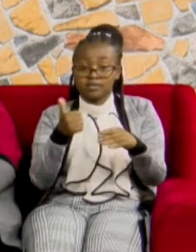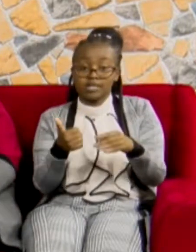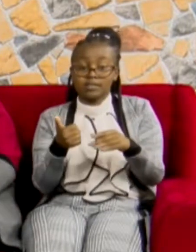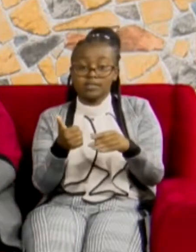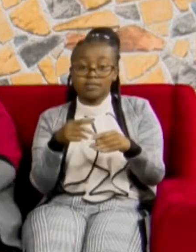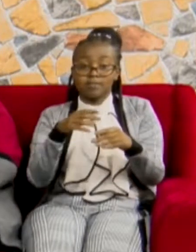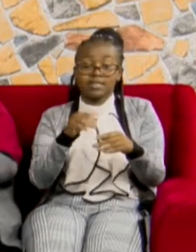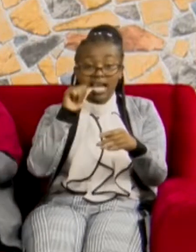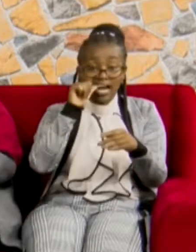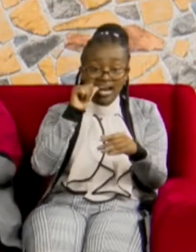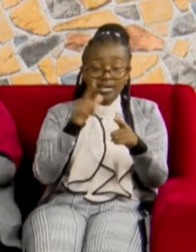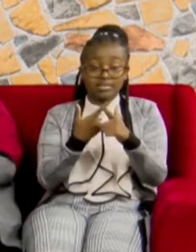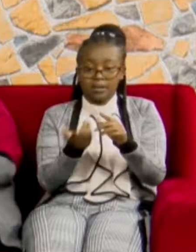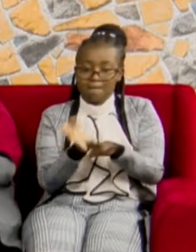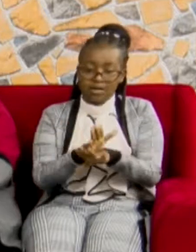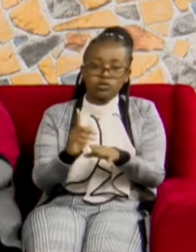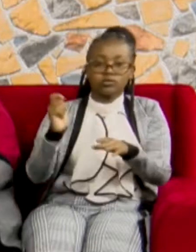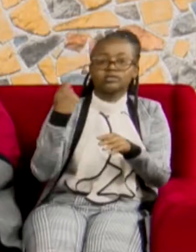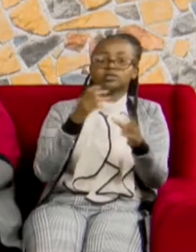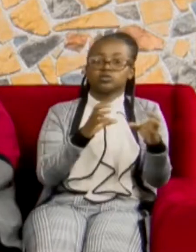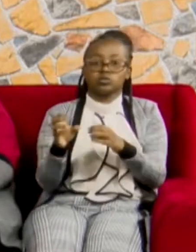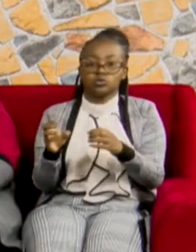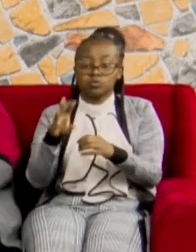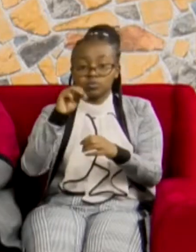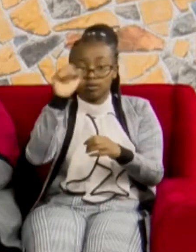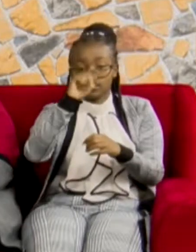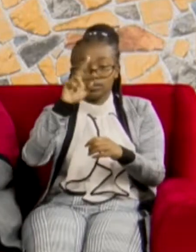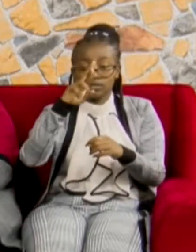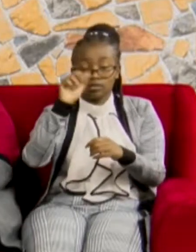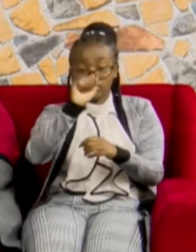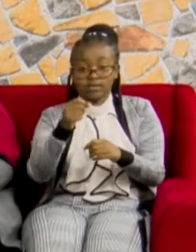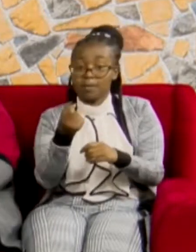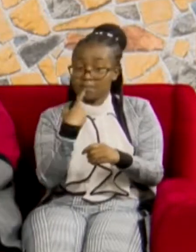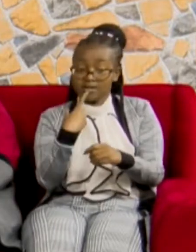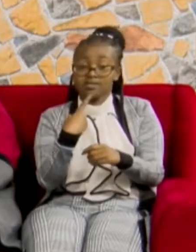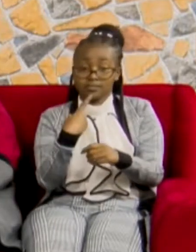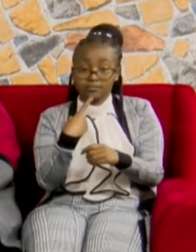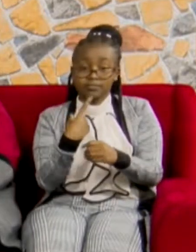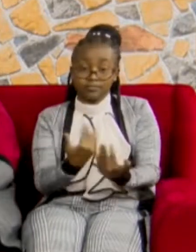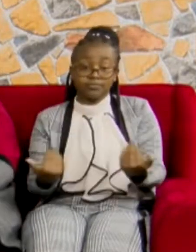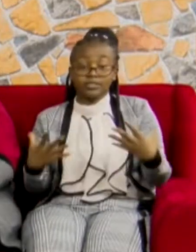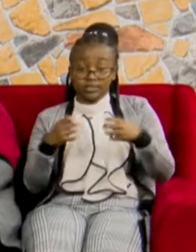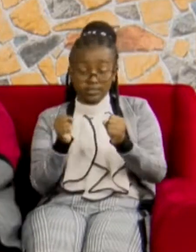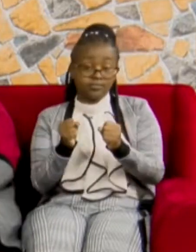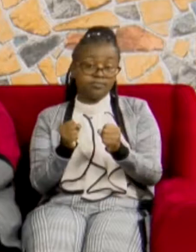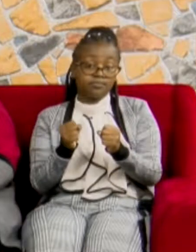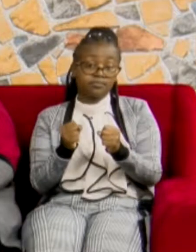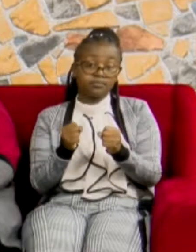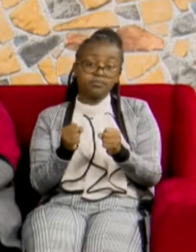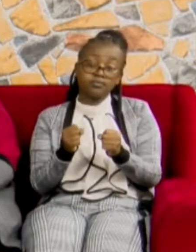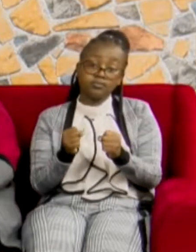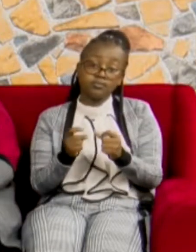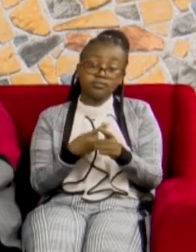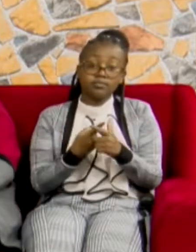in England. Then I came back to Kenya to do my master's in medicine in pediatrics and child health. Okay. And